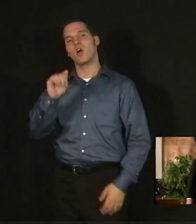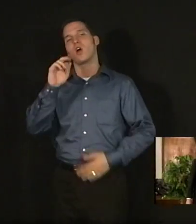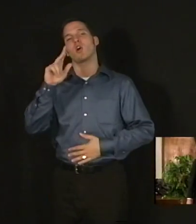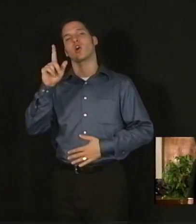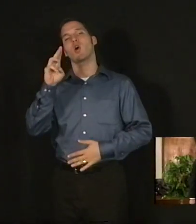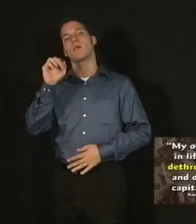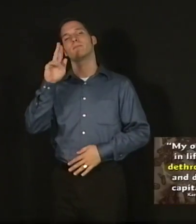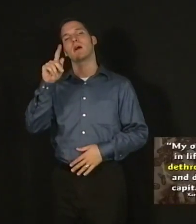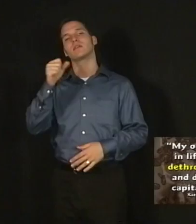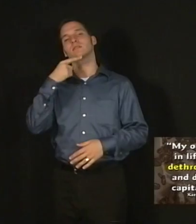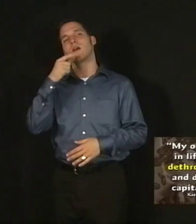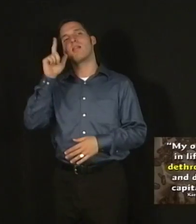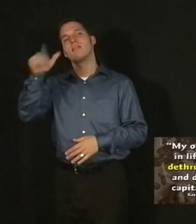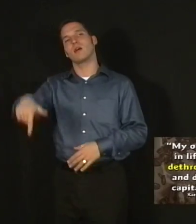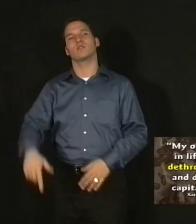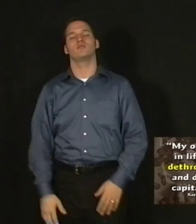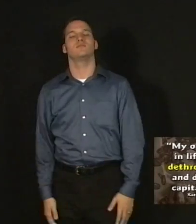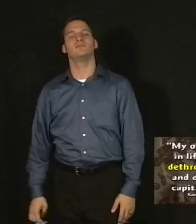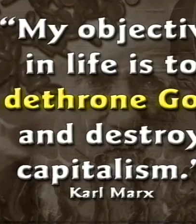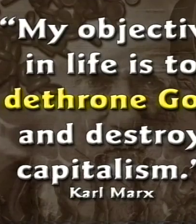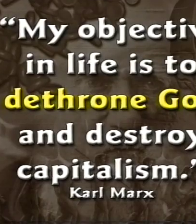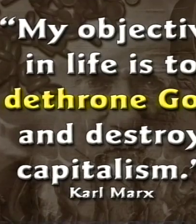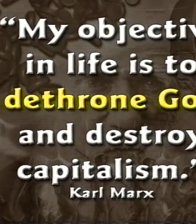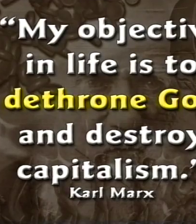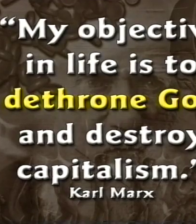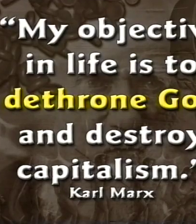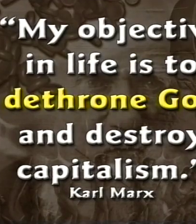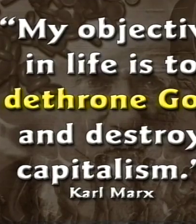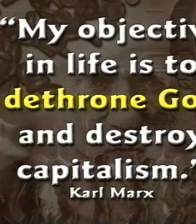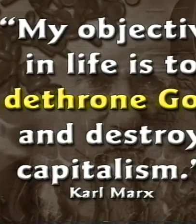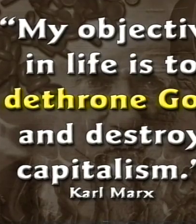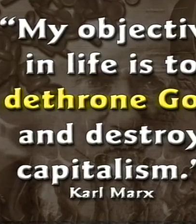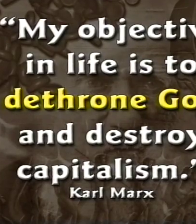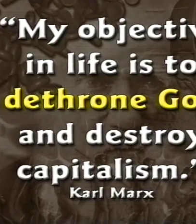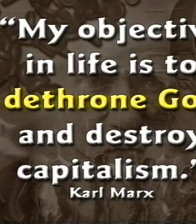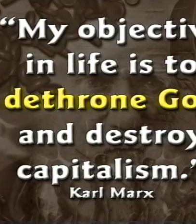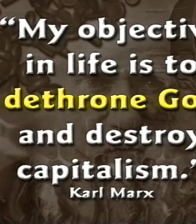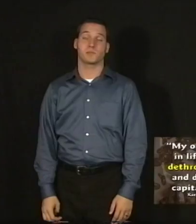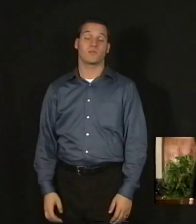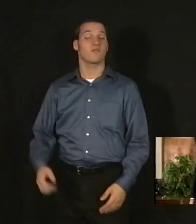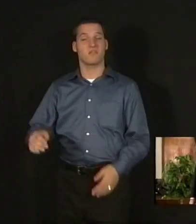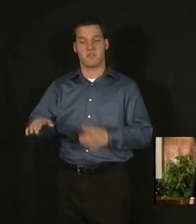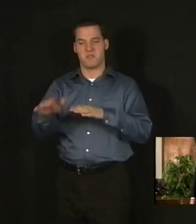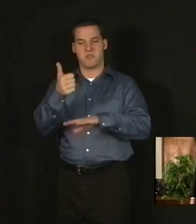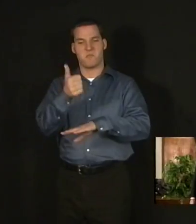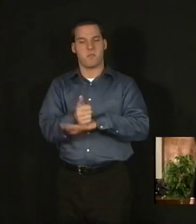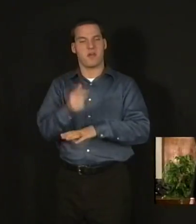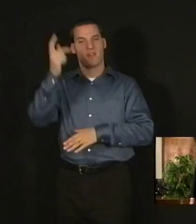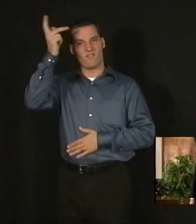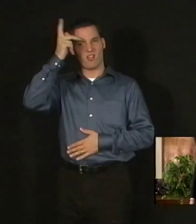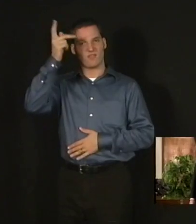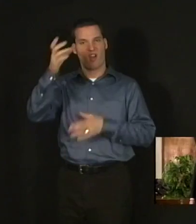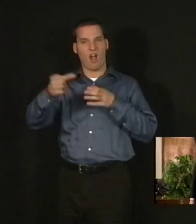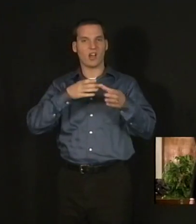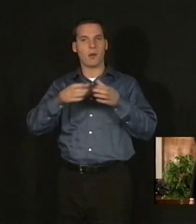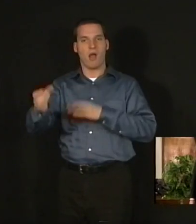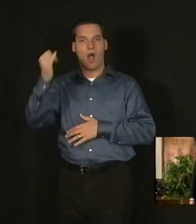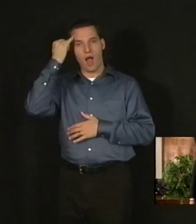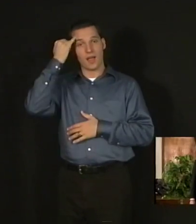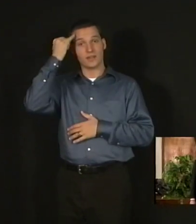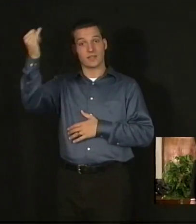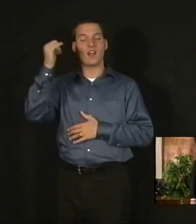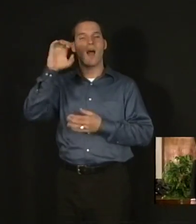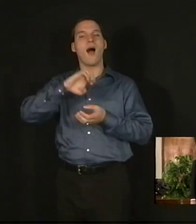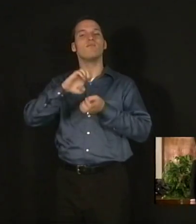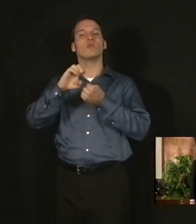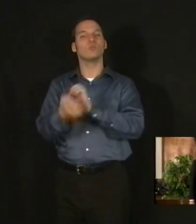Karl Marx later in life said, my objective in life is to dethrone God and destroy capitalism. Marx based his whole philosophy of communism on the